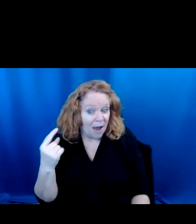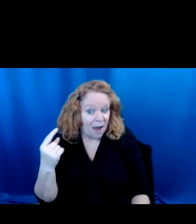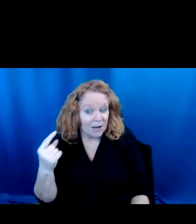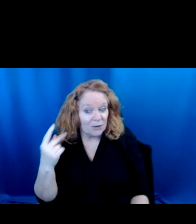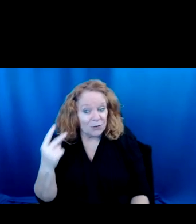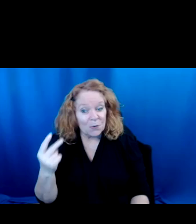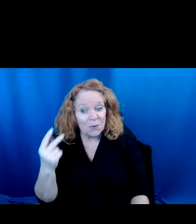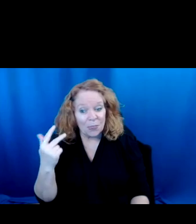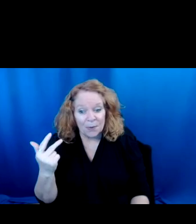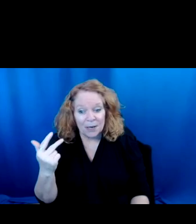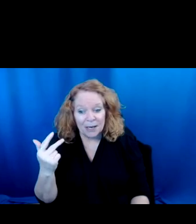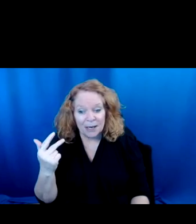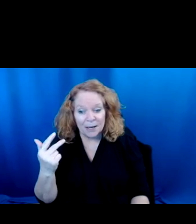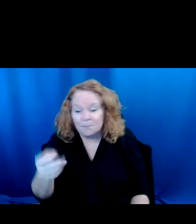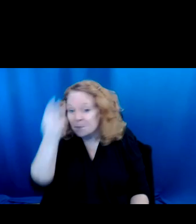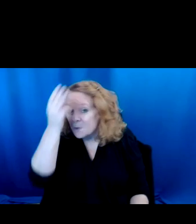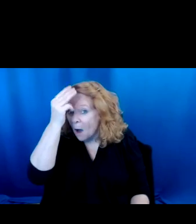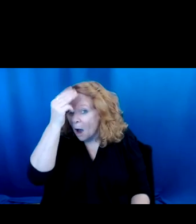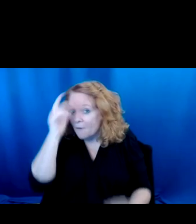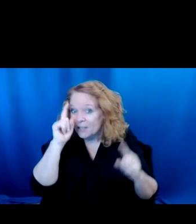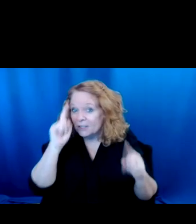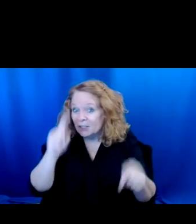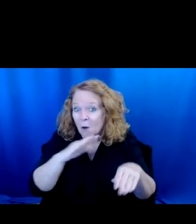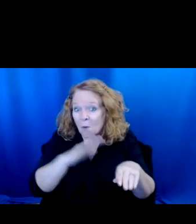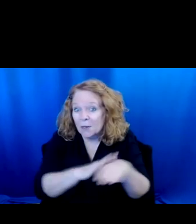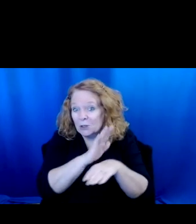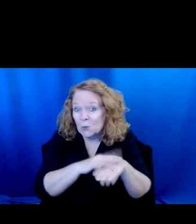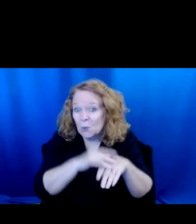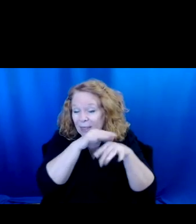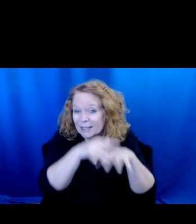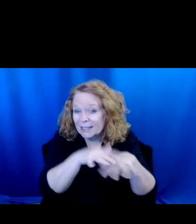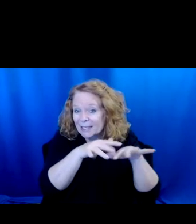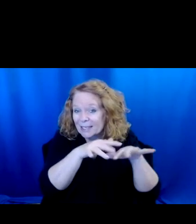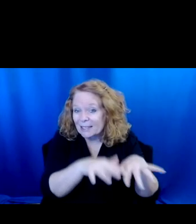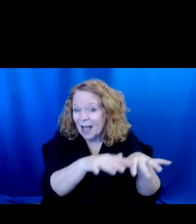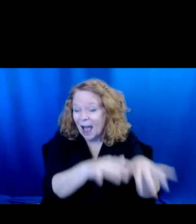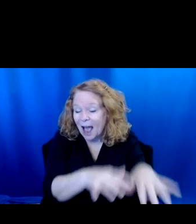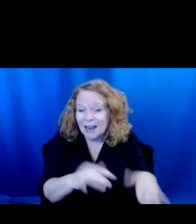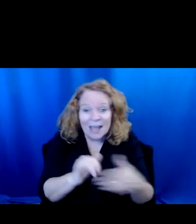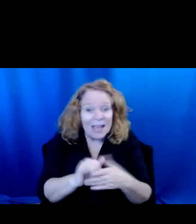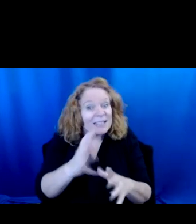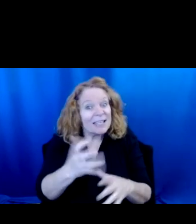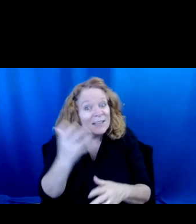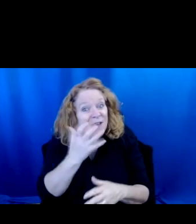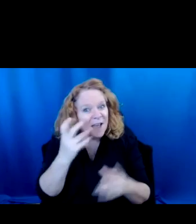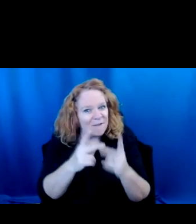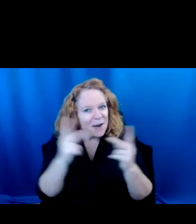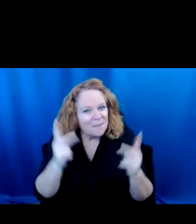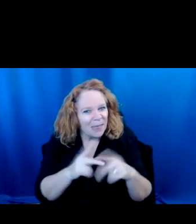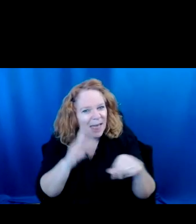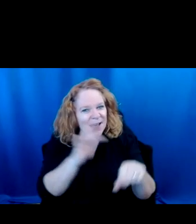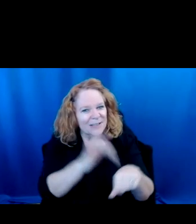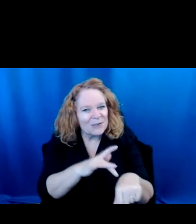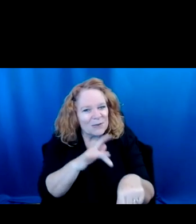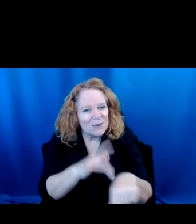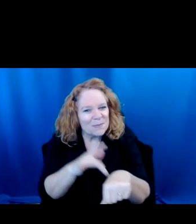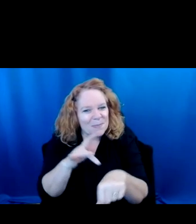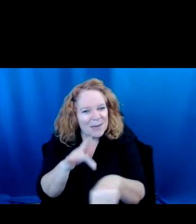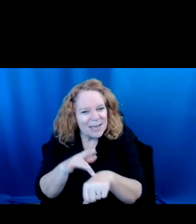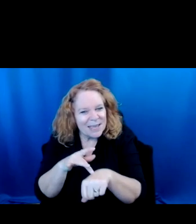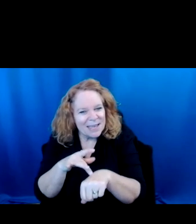1, 2, 3. Marvin's going to the seaside. It's his favourite place to be.